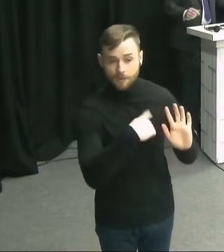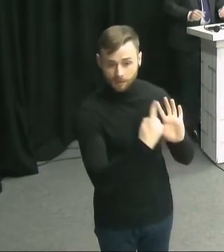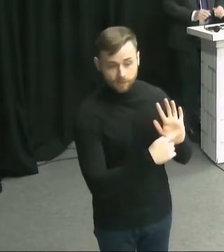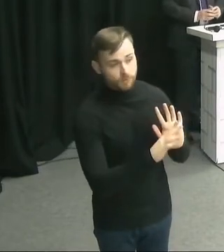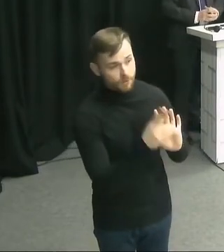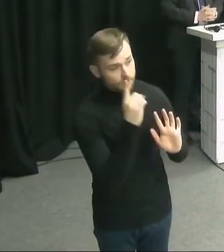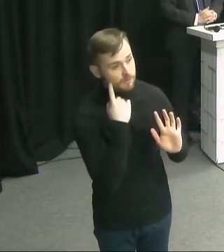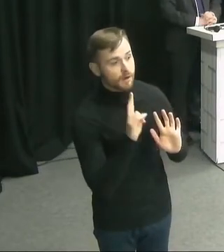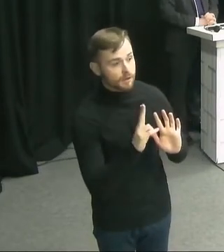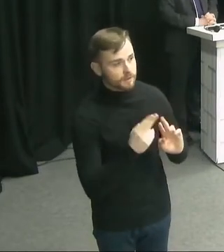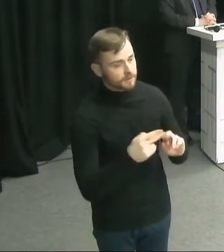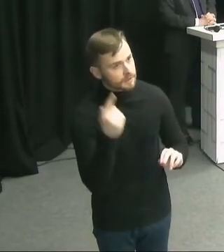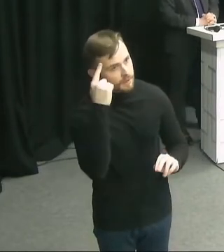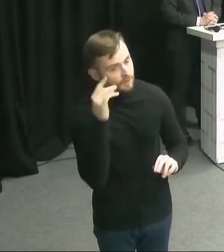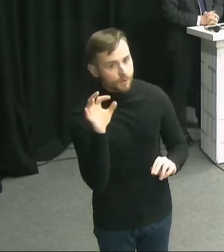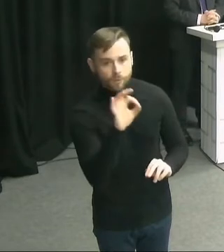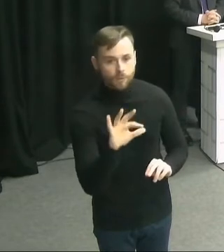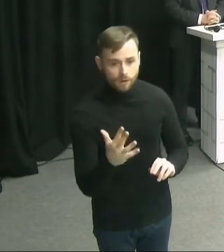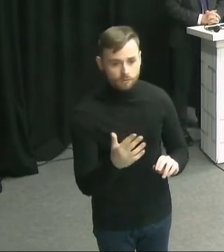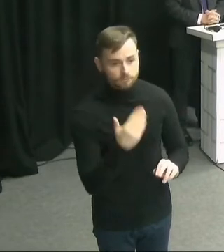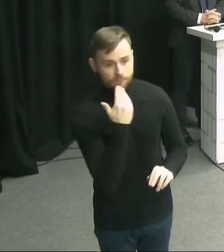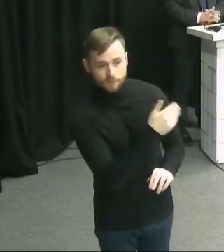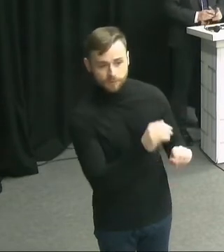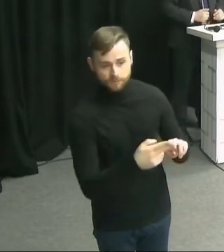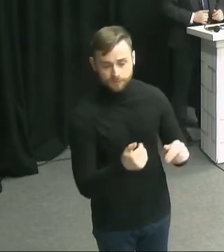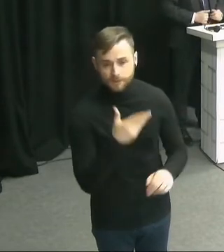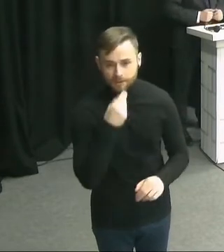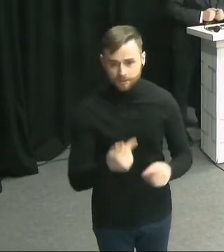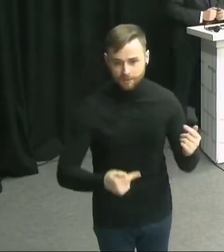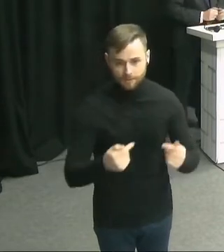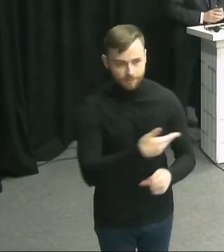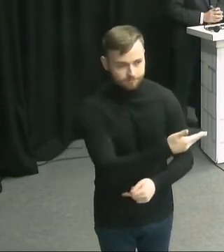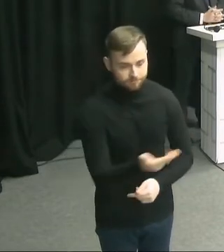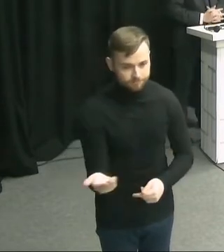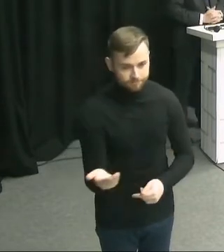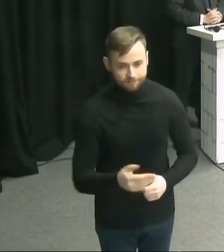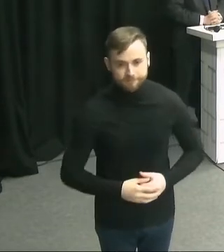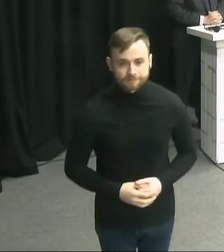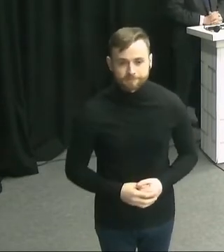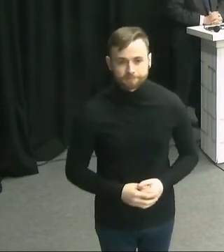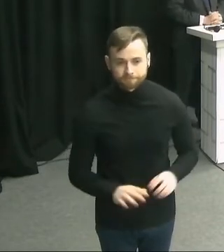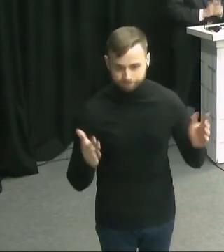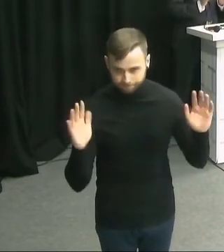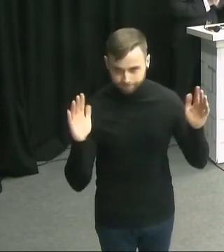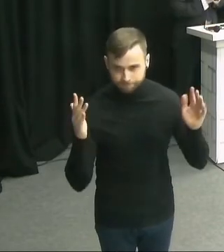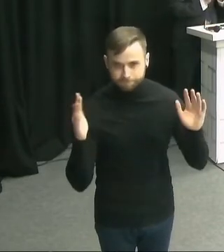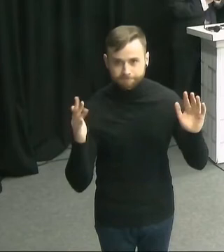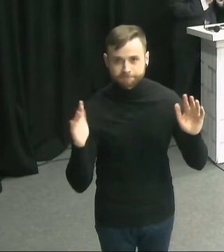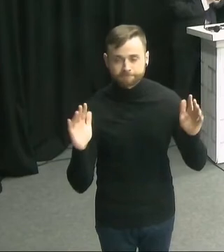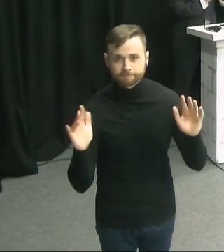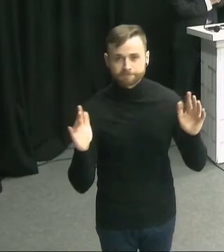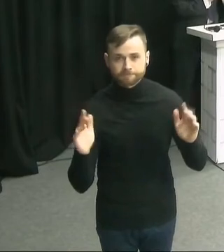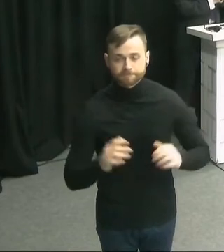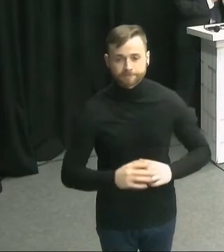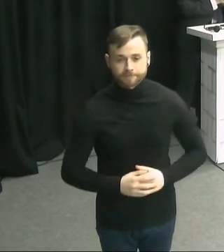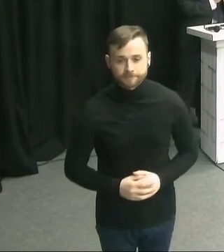will find courage to ask the questions they've always wanted to ask. So I wish everybody a great debate today.